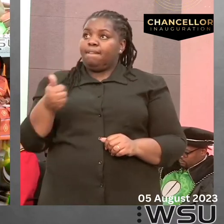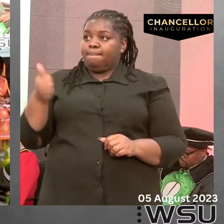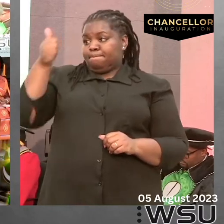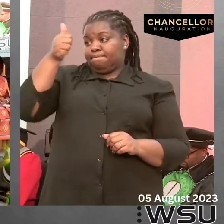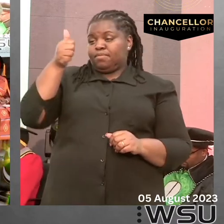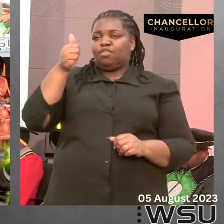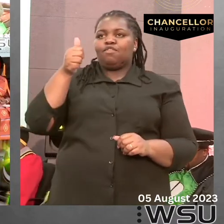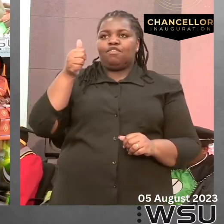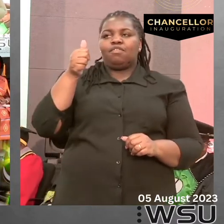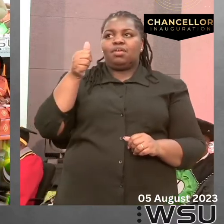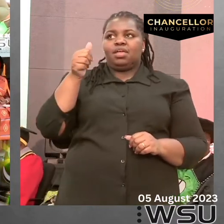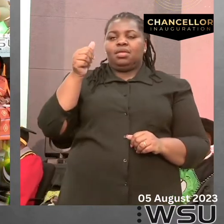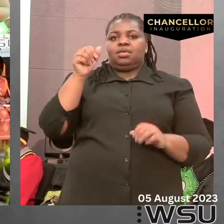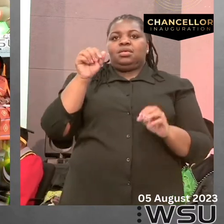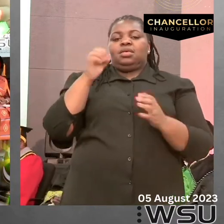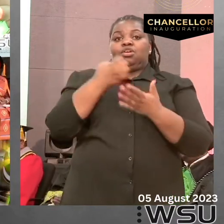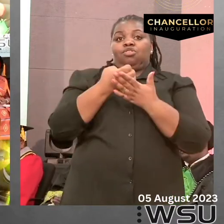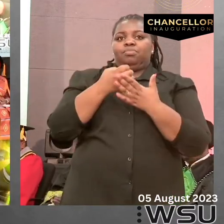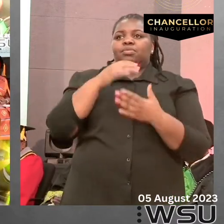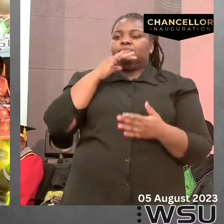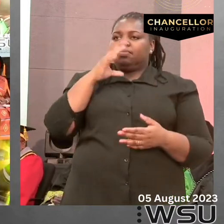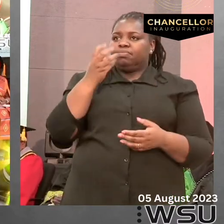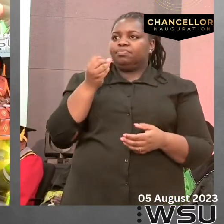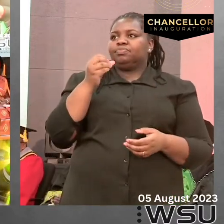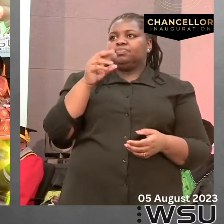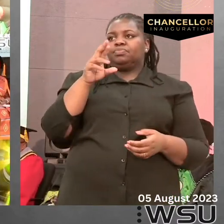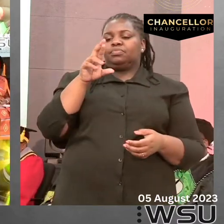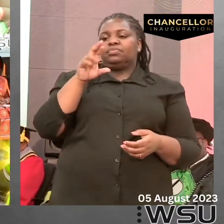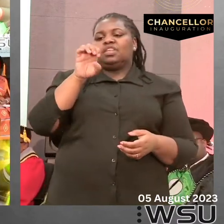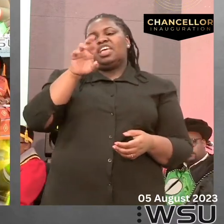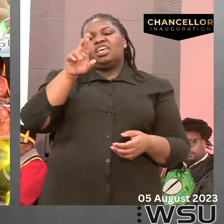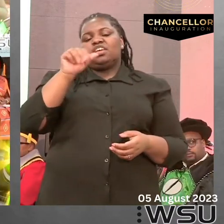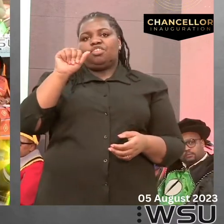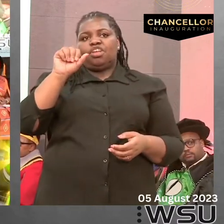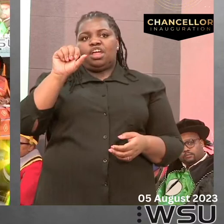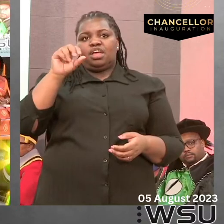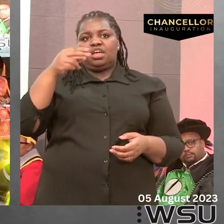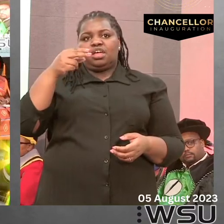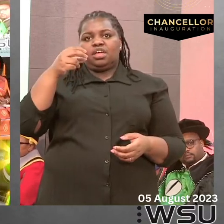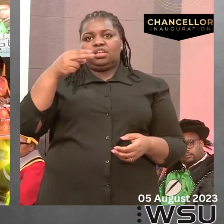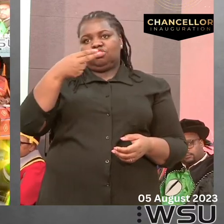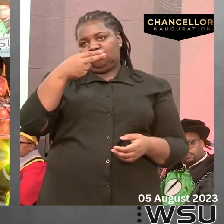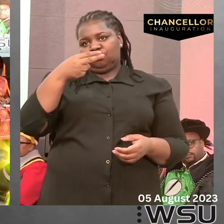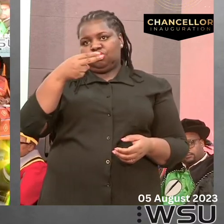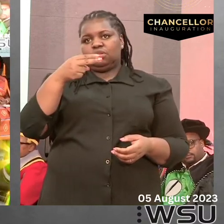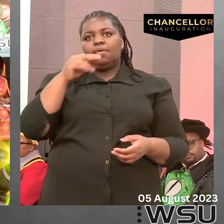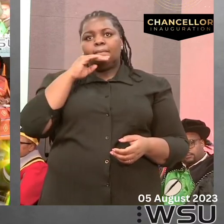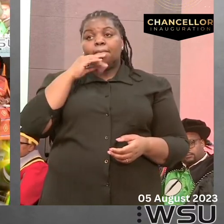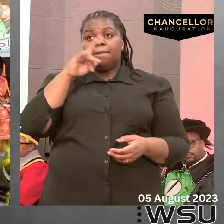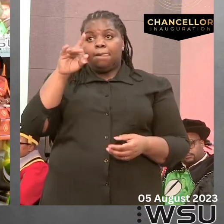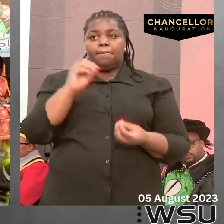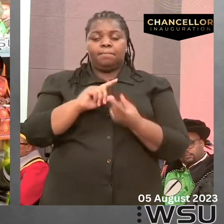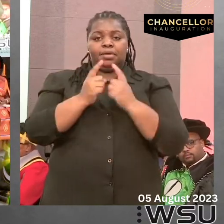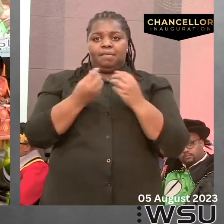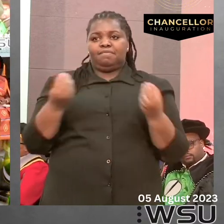economics. We had a young man, Iraj Abidin, who became famous subsequently. We got him